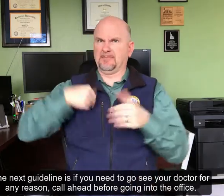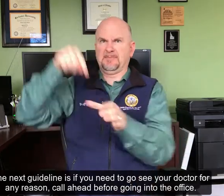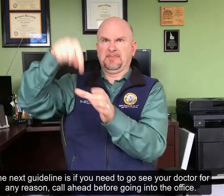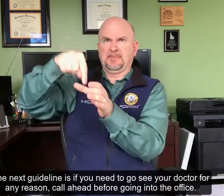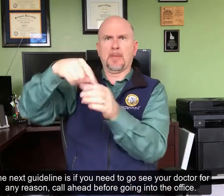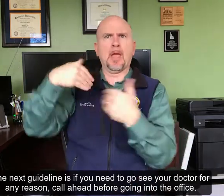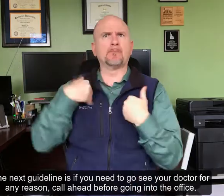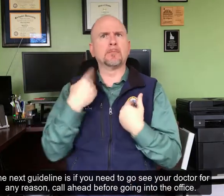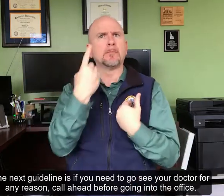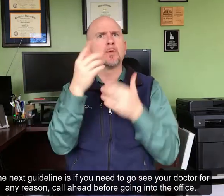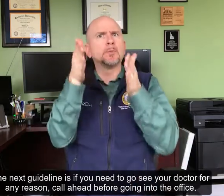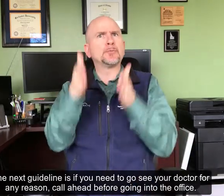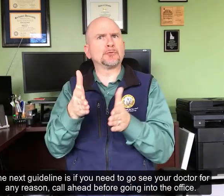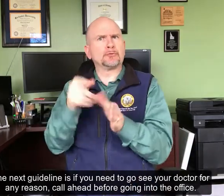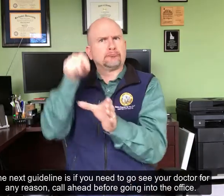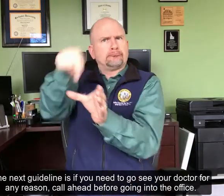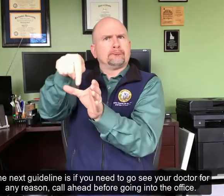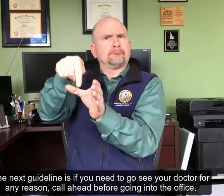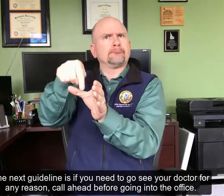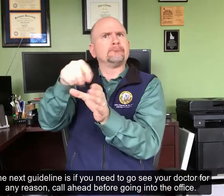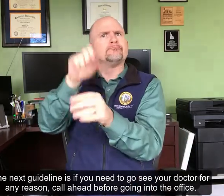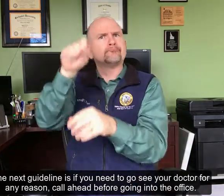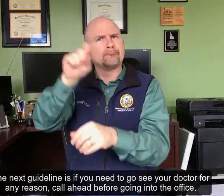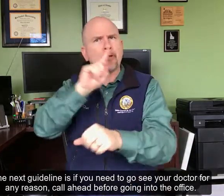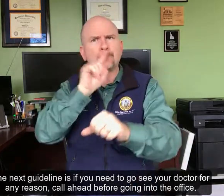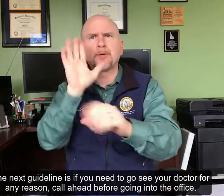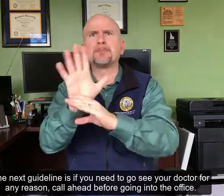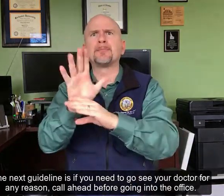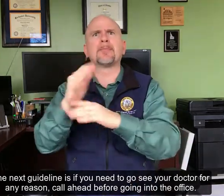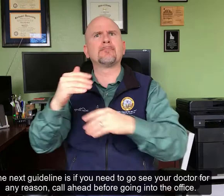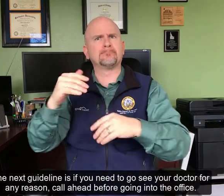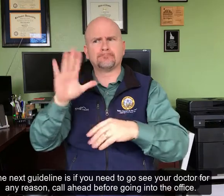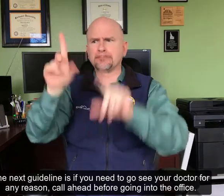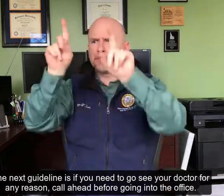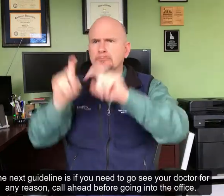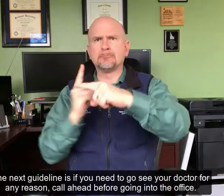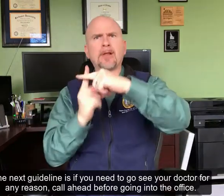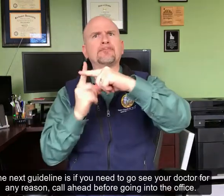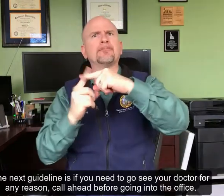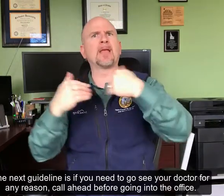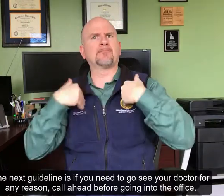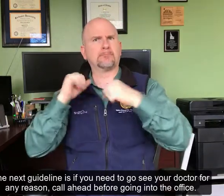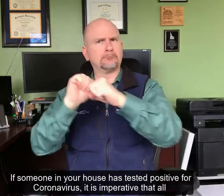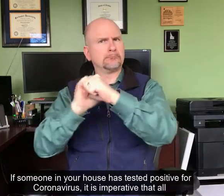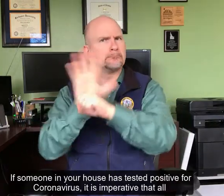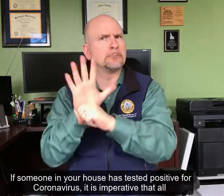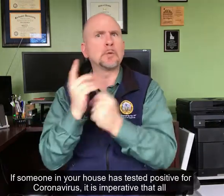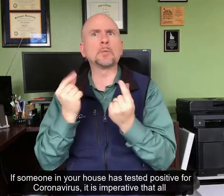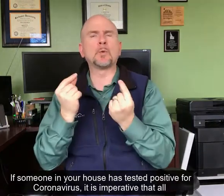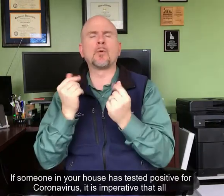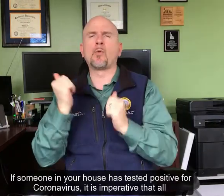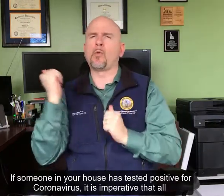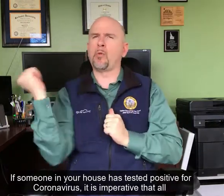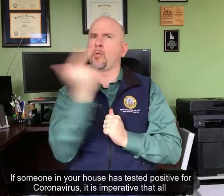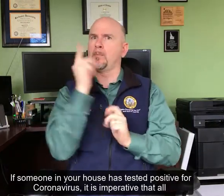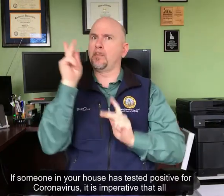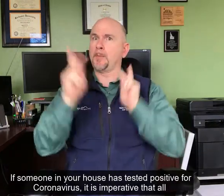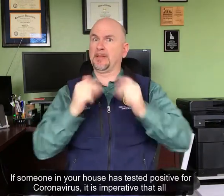if you need to go see your doctor for any reason, call ahead before going into the office. If someone in your house has tested positive